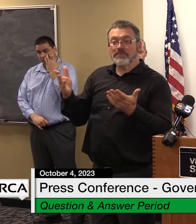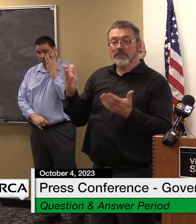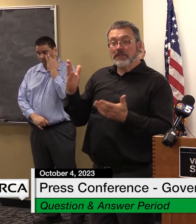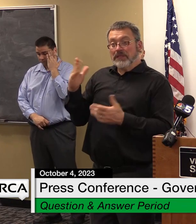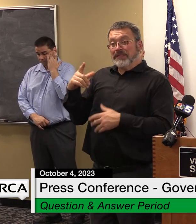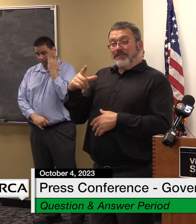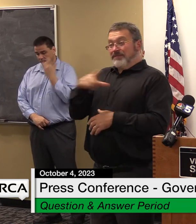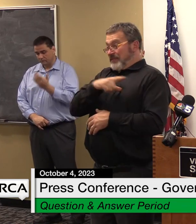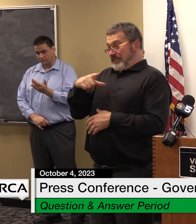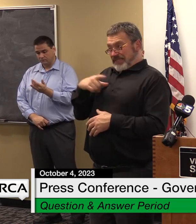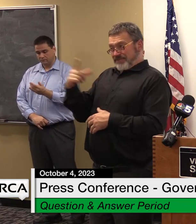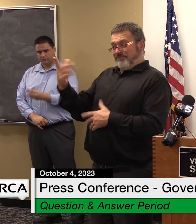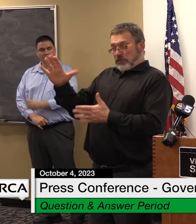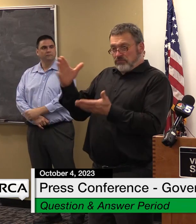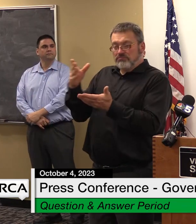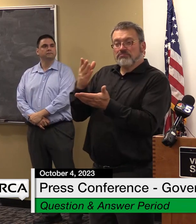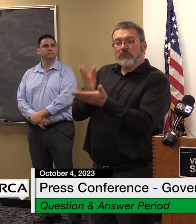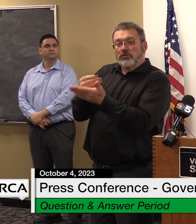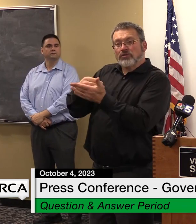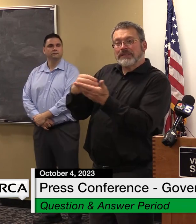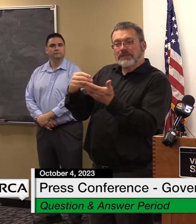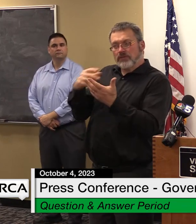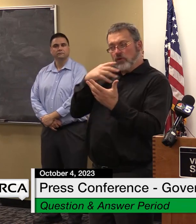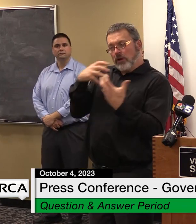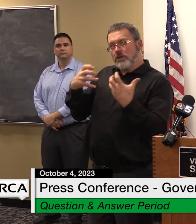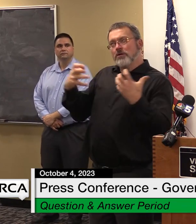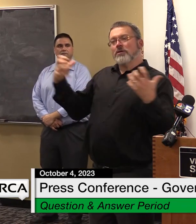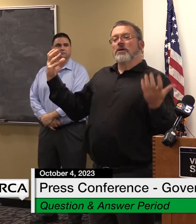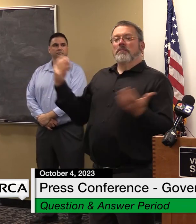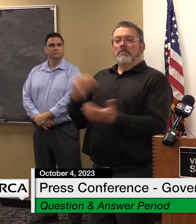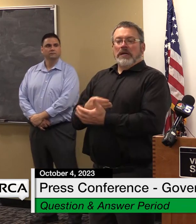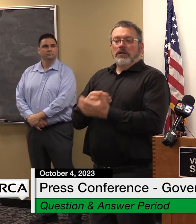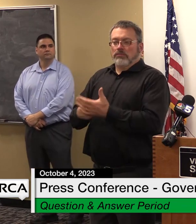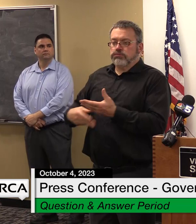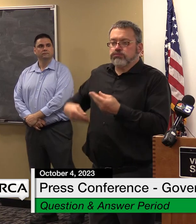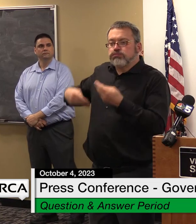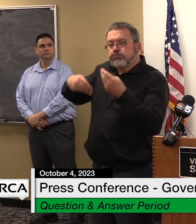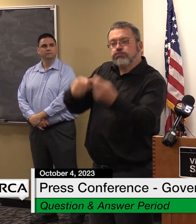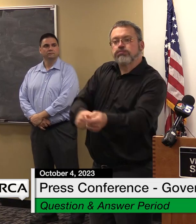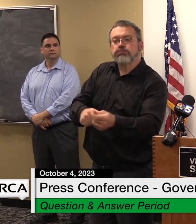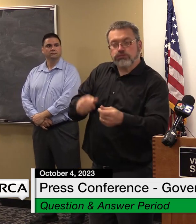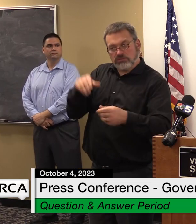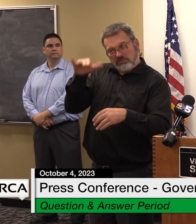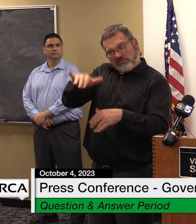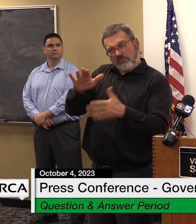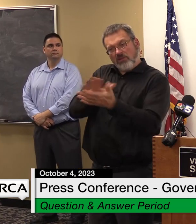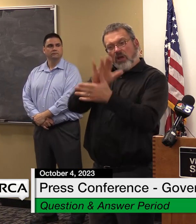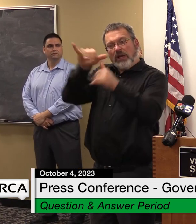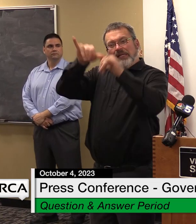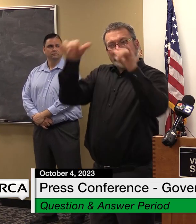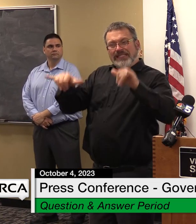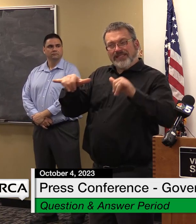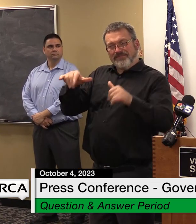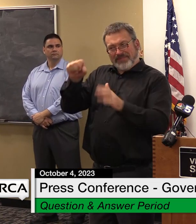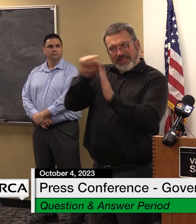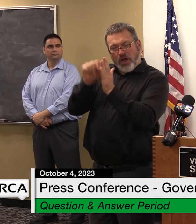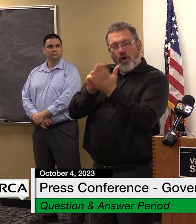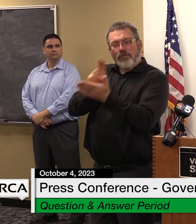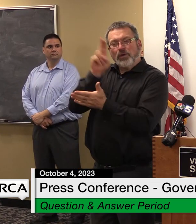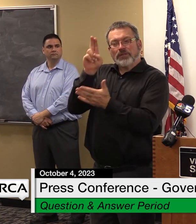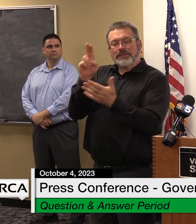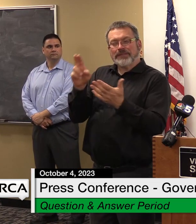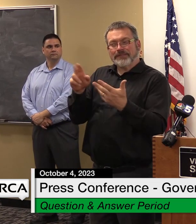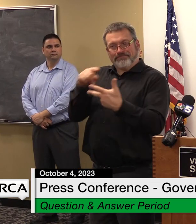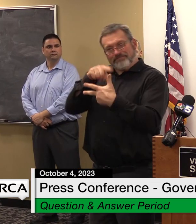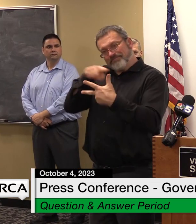There was a lot of money that was put into the Vermont college system, the state university, and